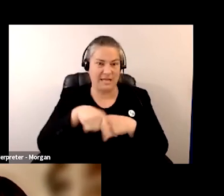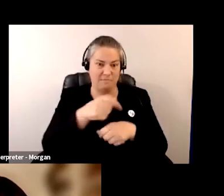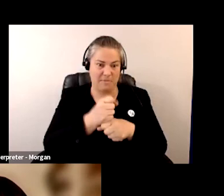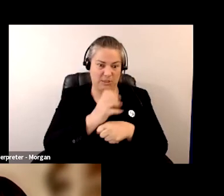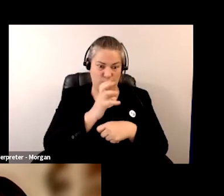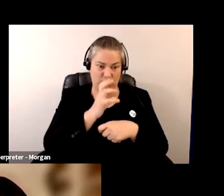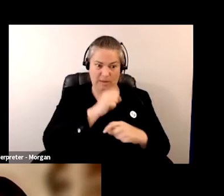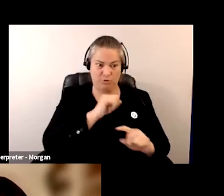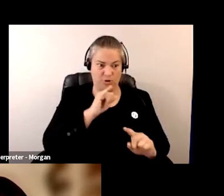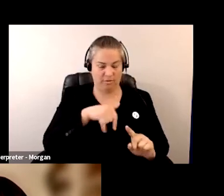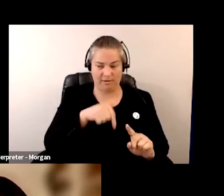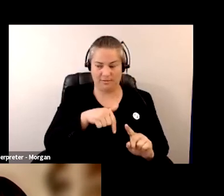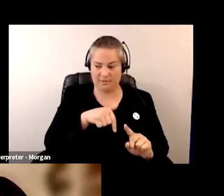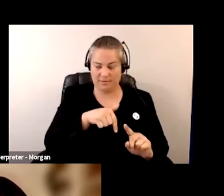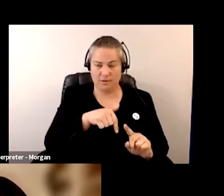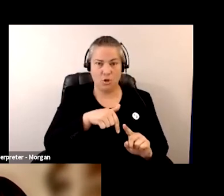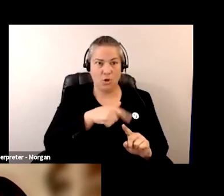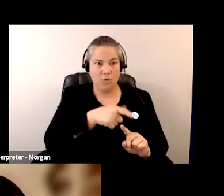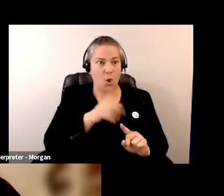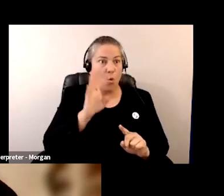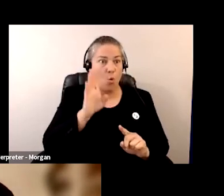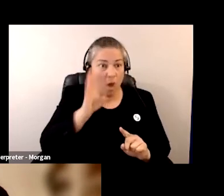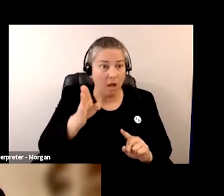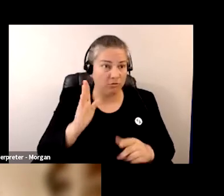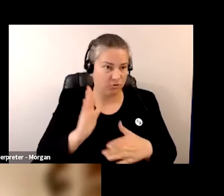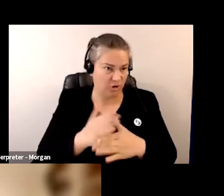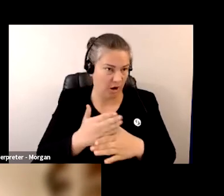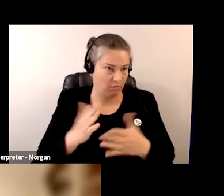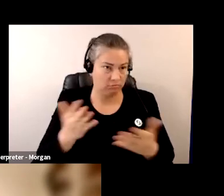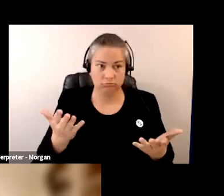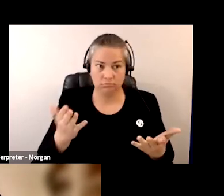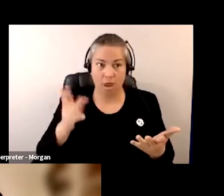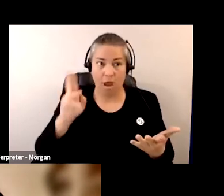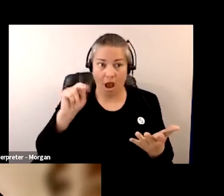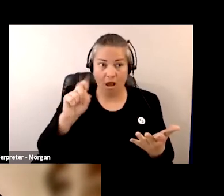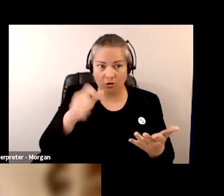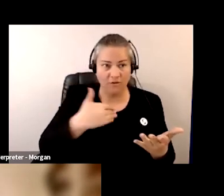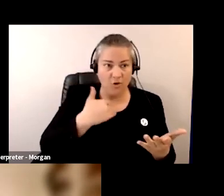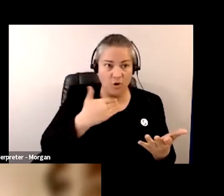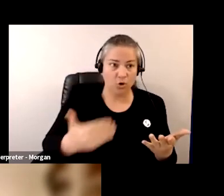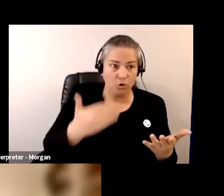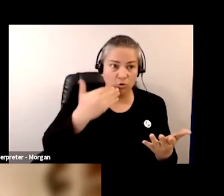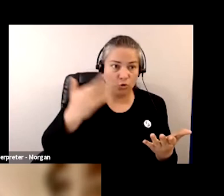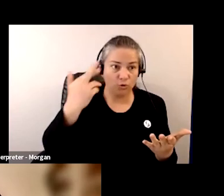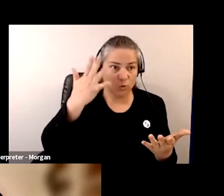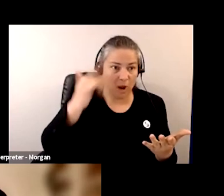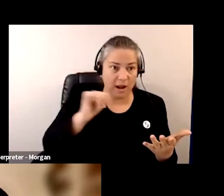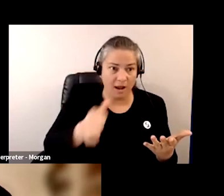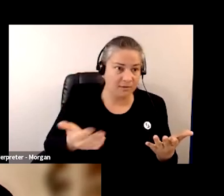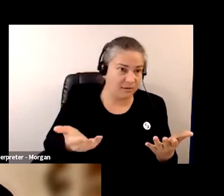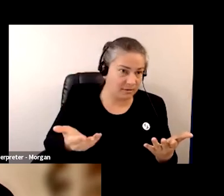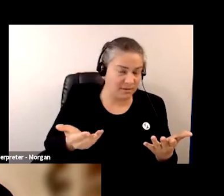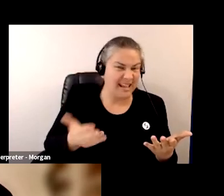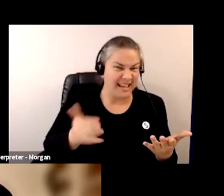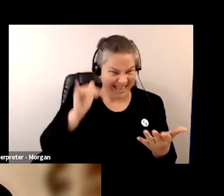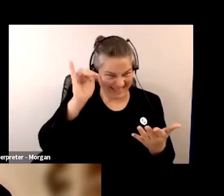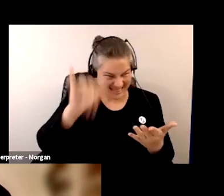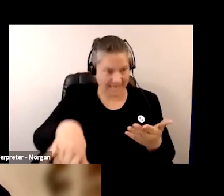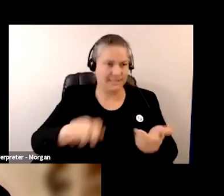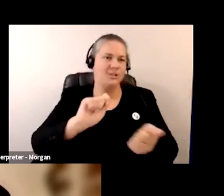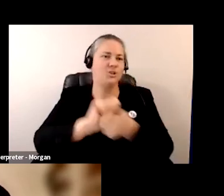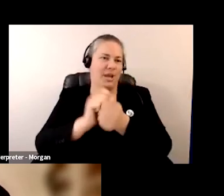things will be shared unless there's an awfully good reason not to share them. Right. And that really changes the